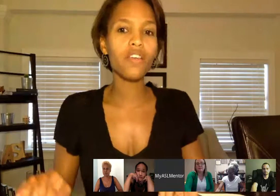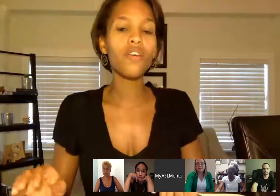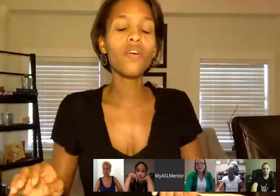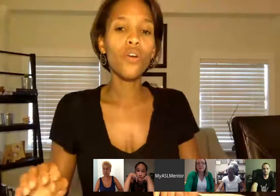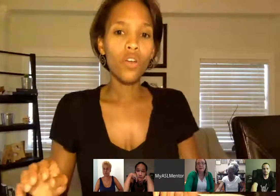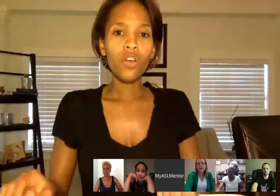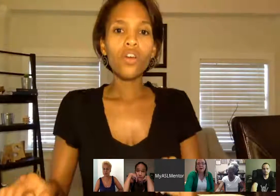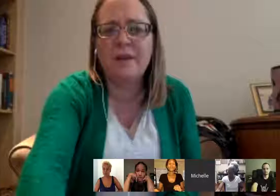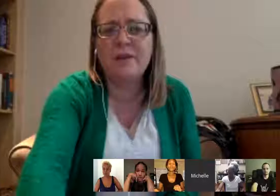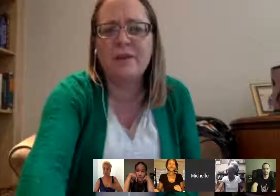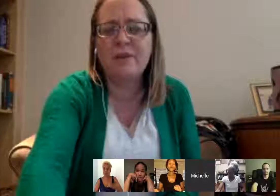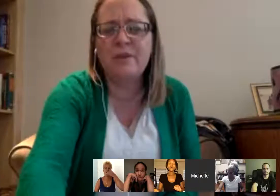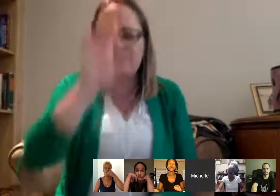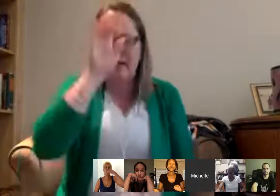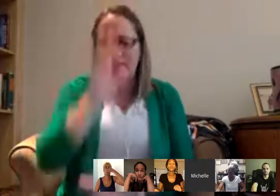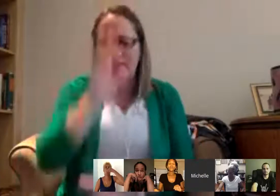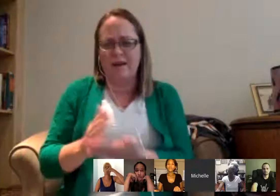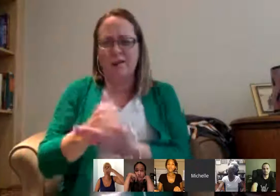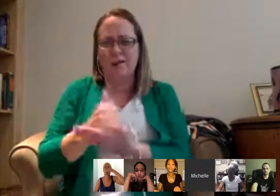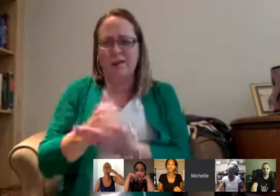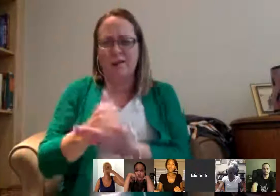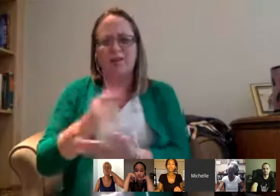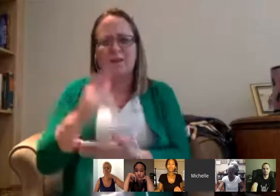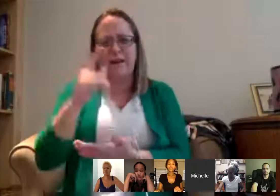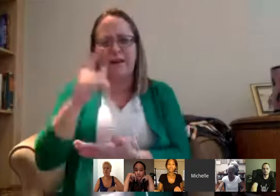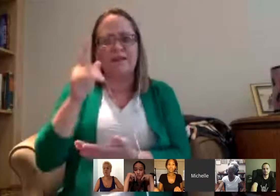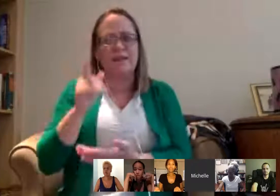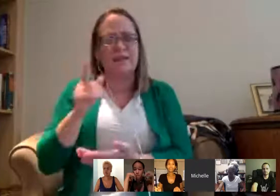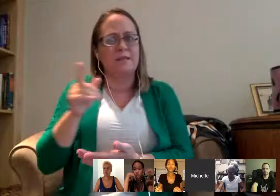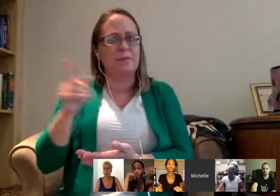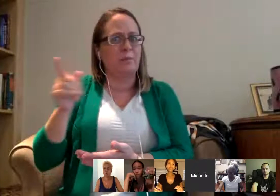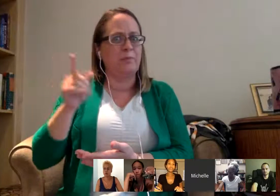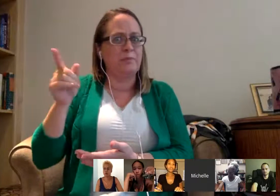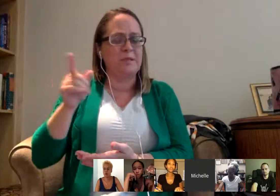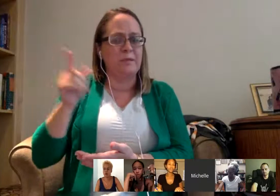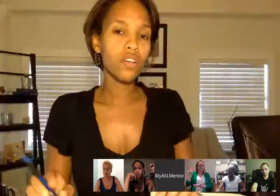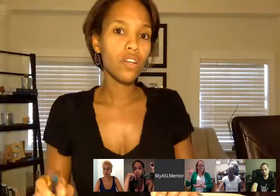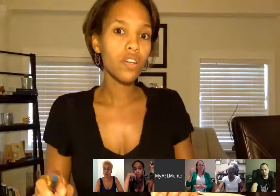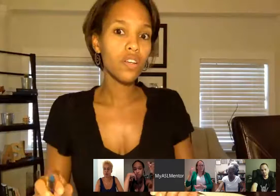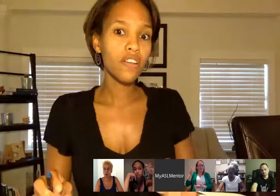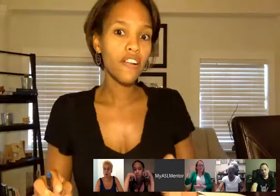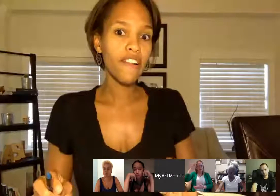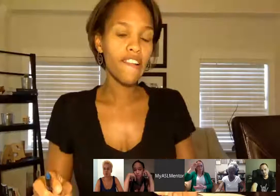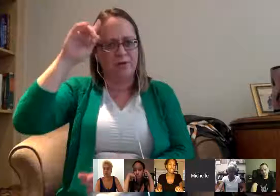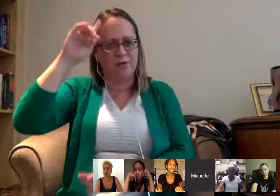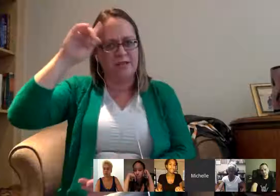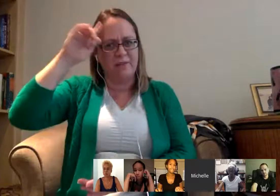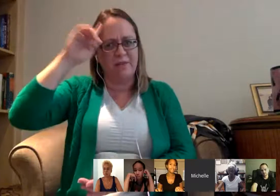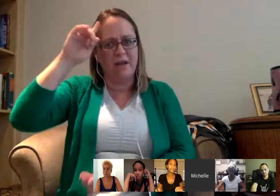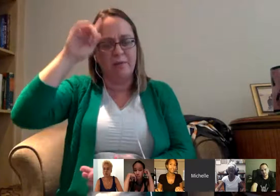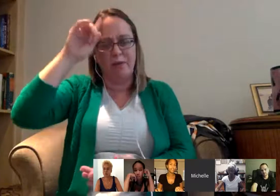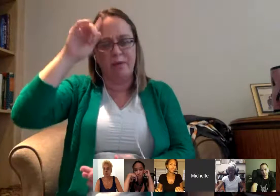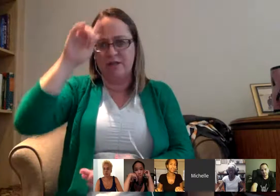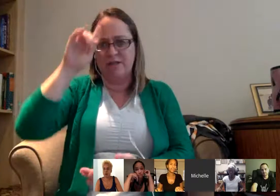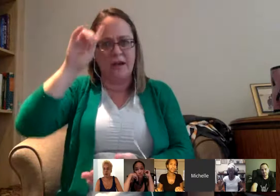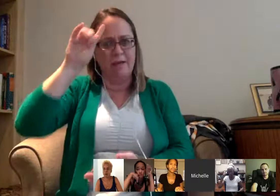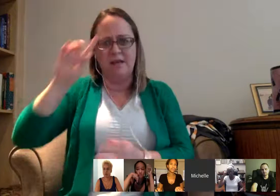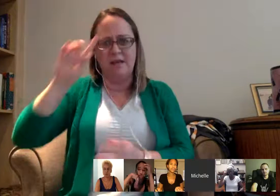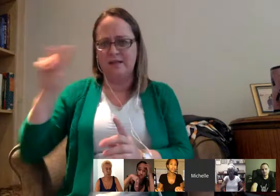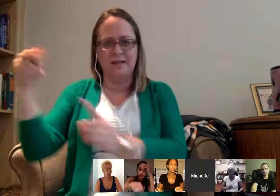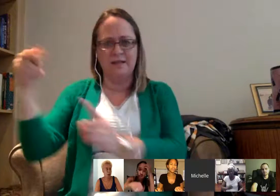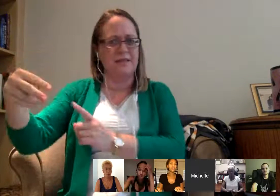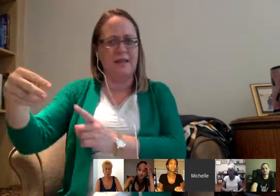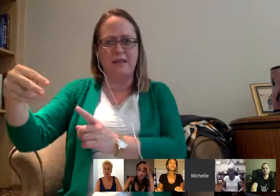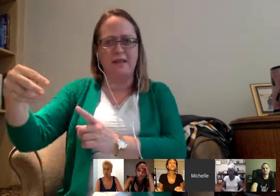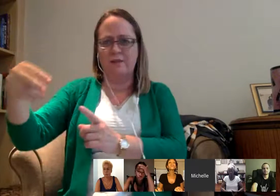Okay. I think we've used that a couple of times when it was this, something's going on with that person, something up here is not making sense,